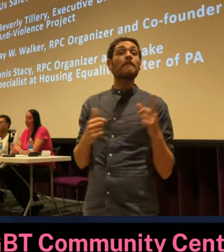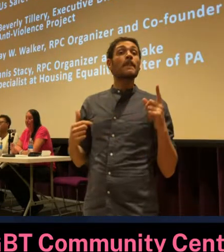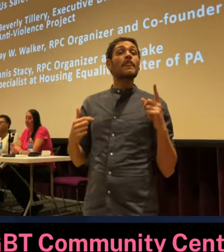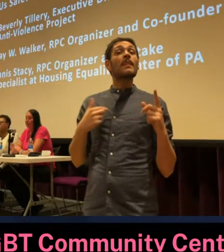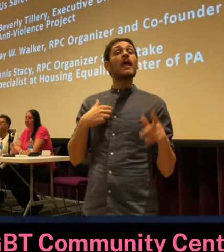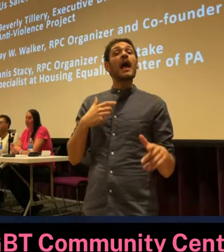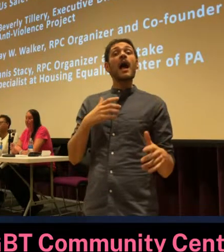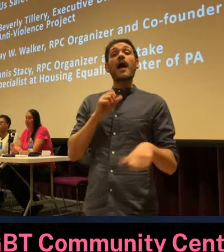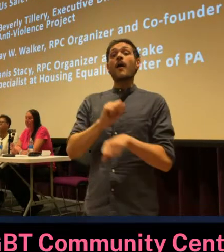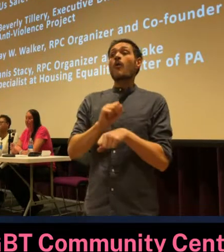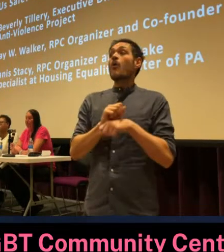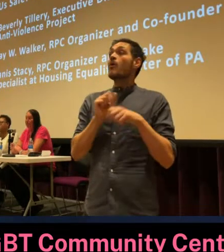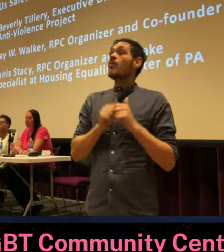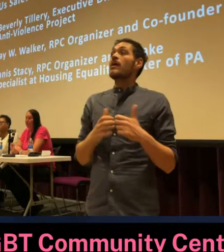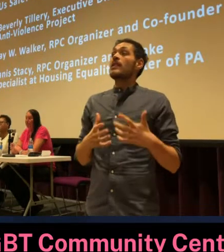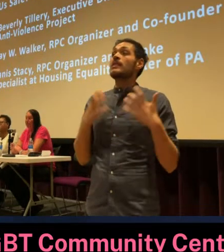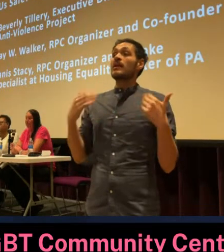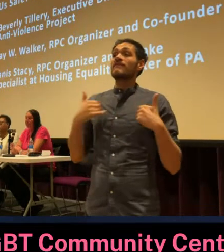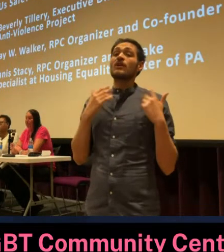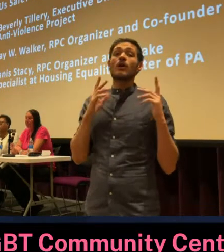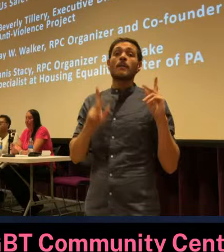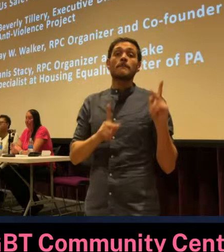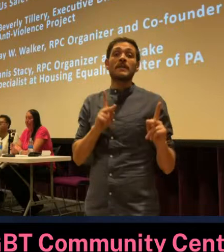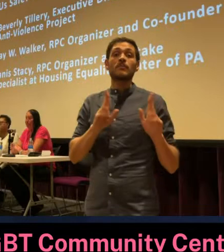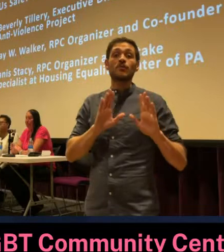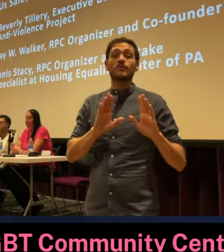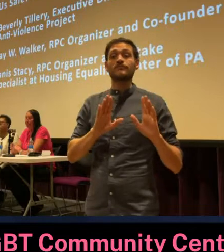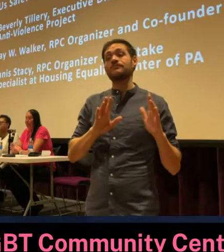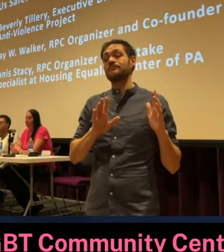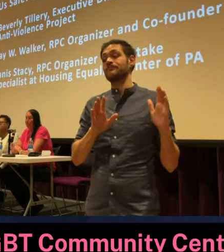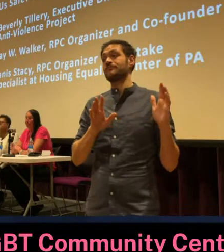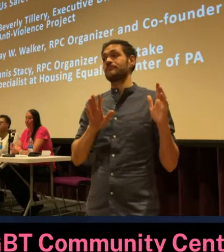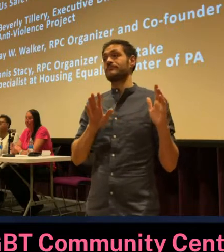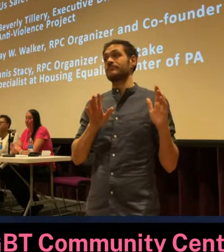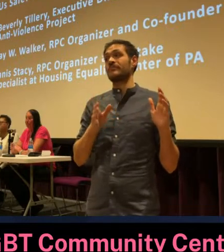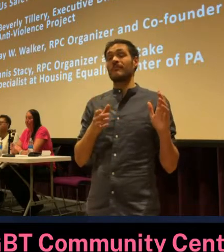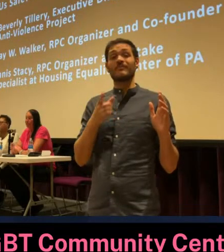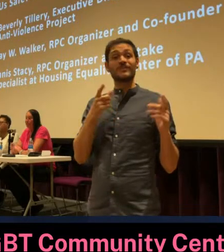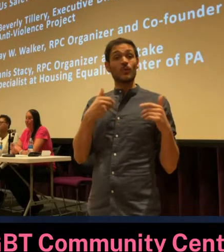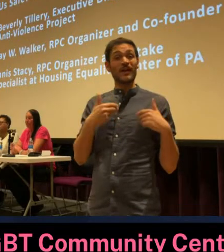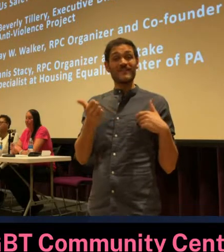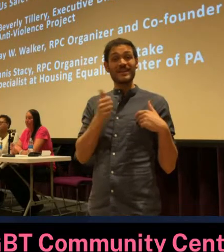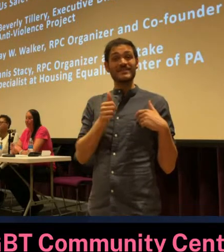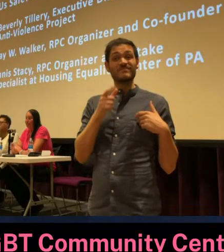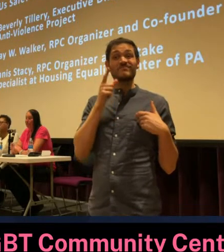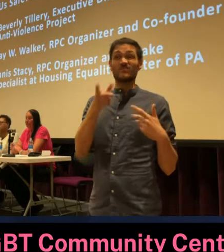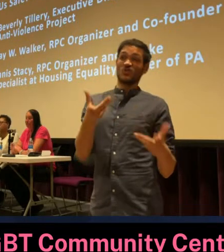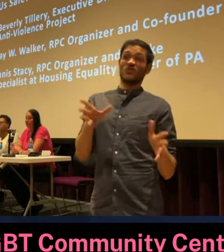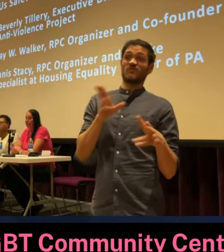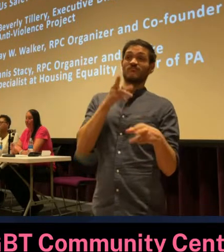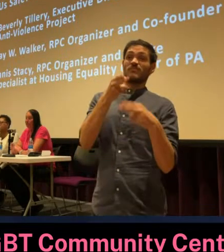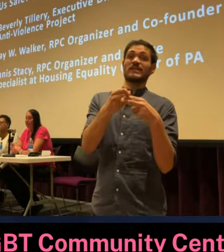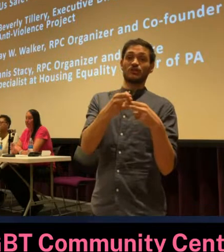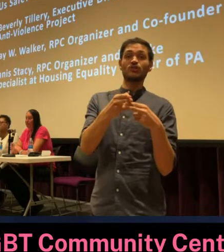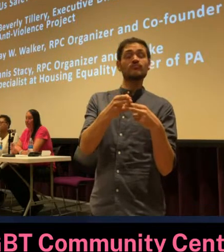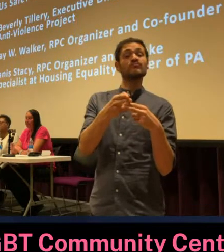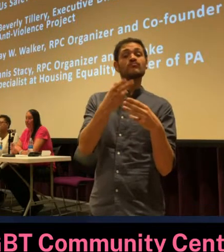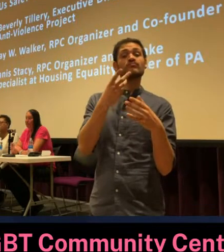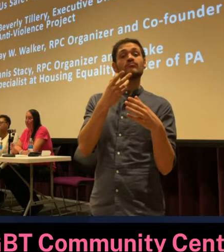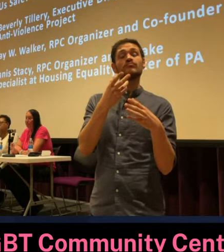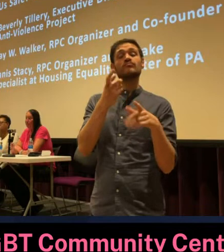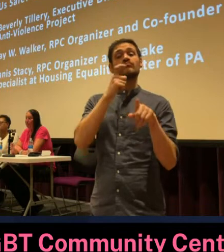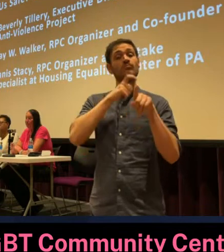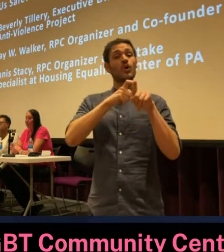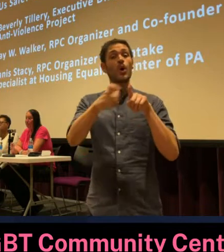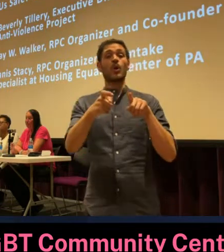work with a lot of trans youth especially, like, what are some tips we can give them? You shared a little bit about calling the fair housing centers,